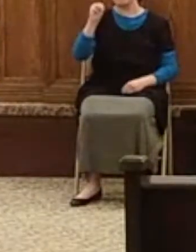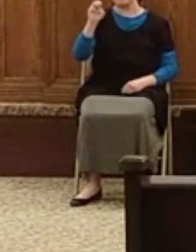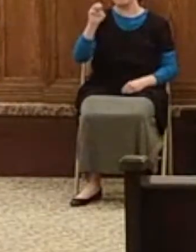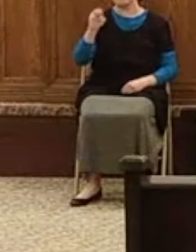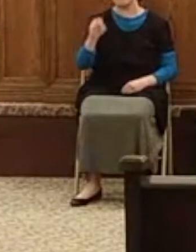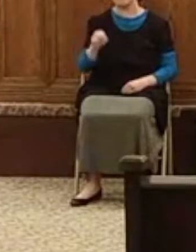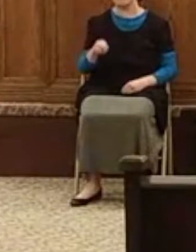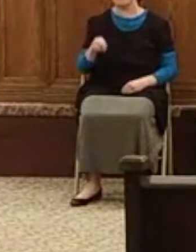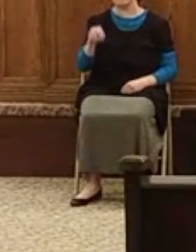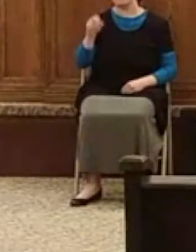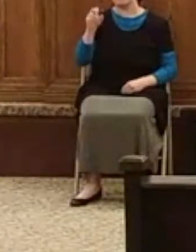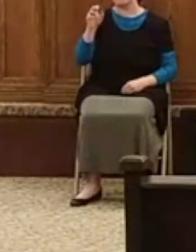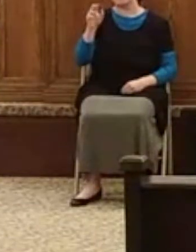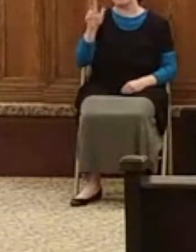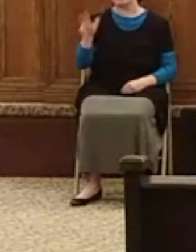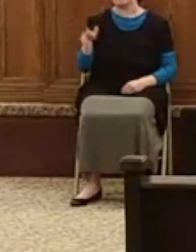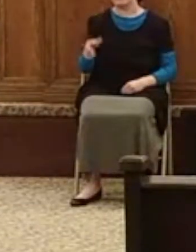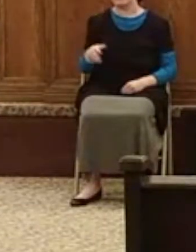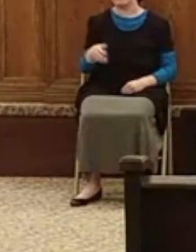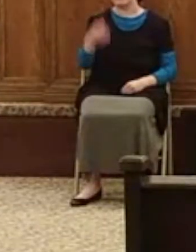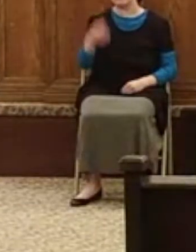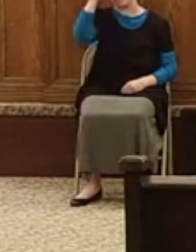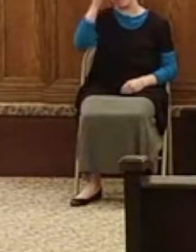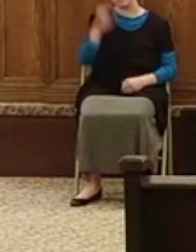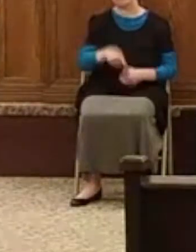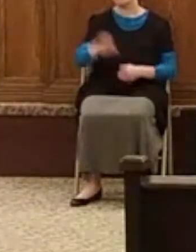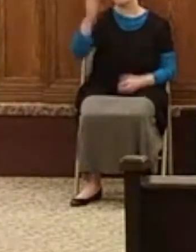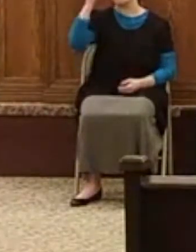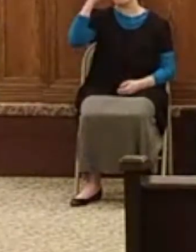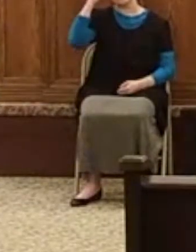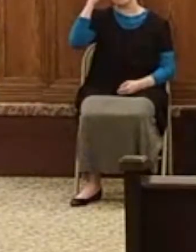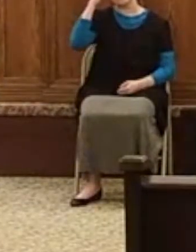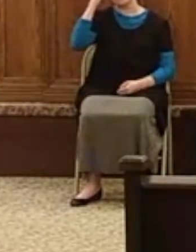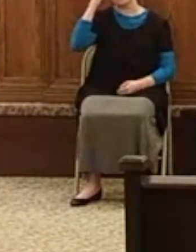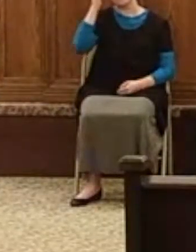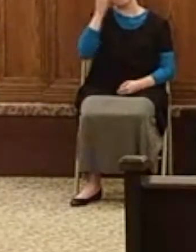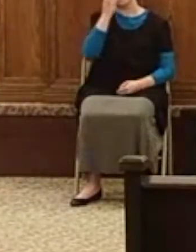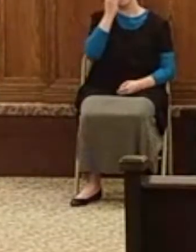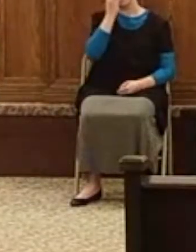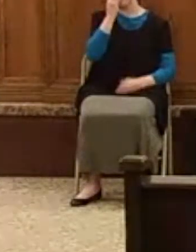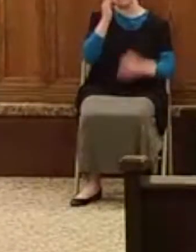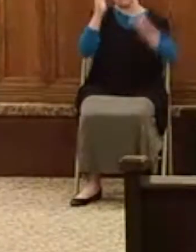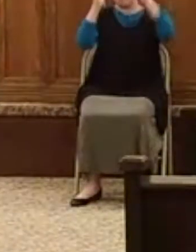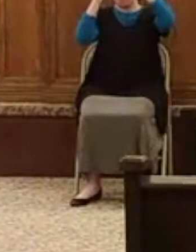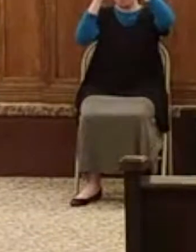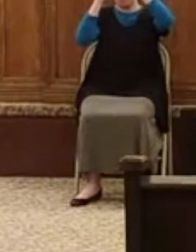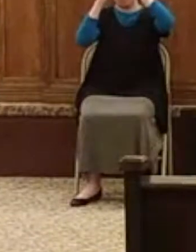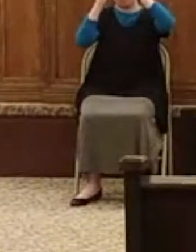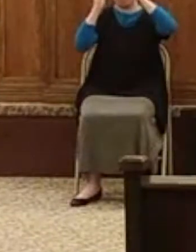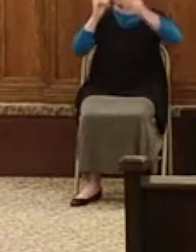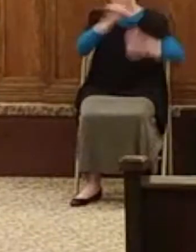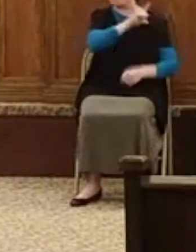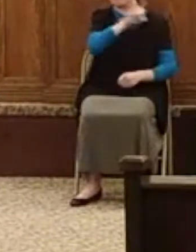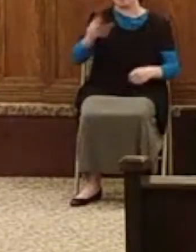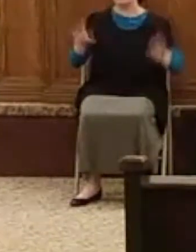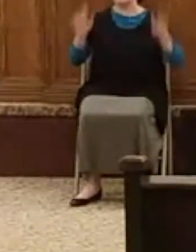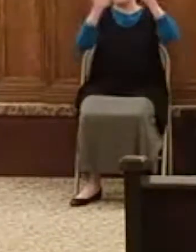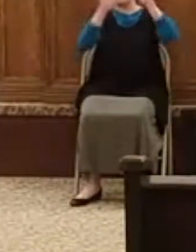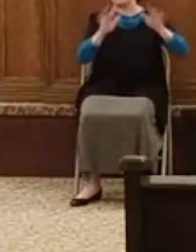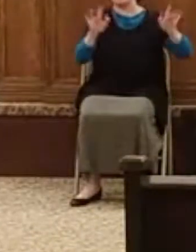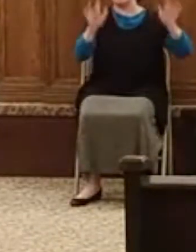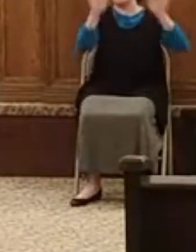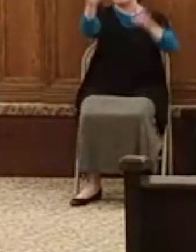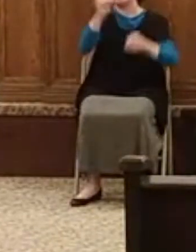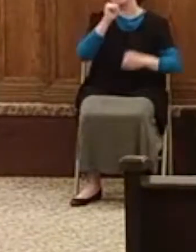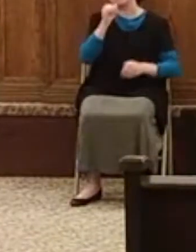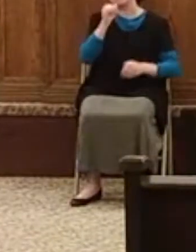Lamentations chapter 3, the Bible said this, I recall to my mind, therefore have I hope. It is of the Lord's